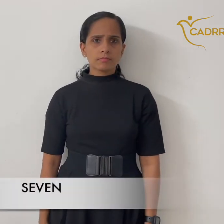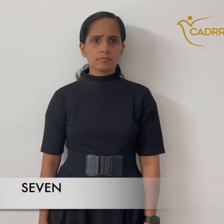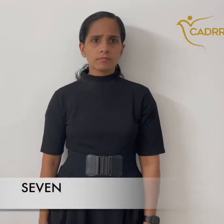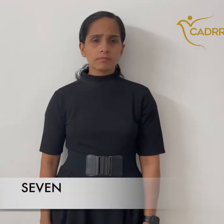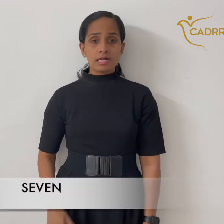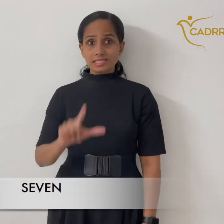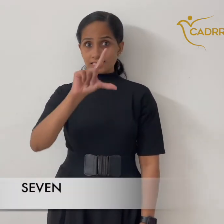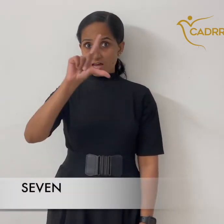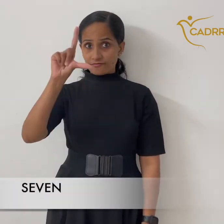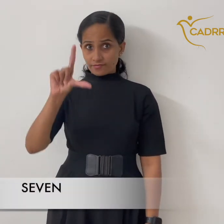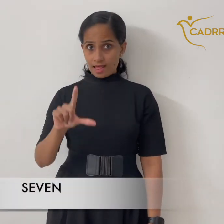7.